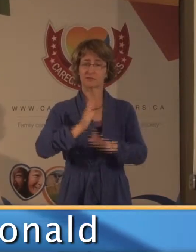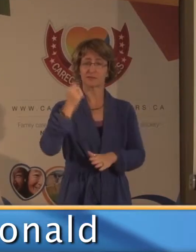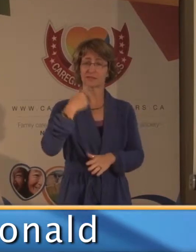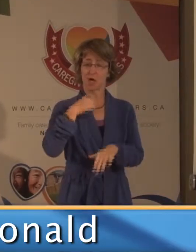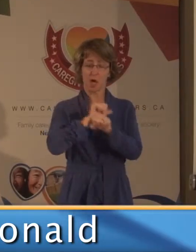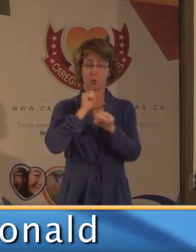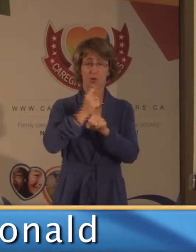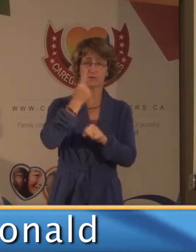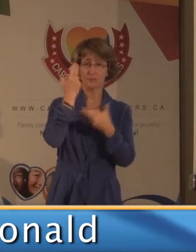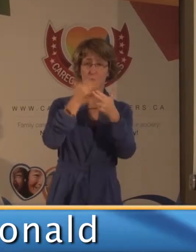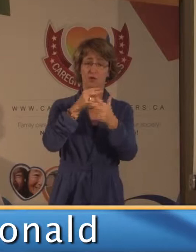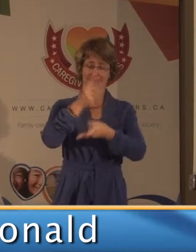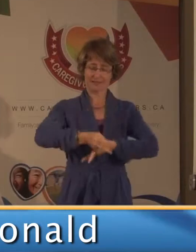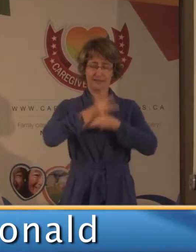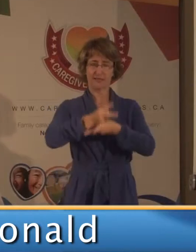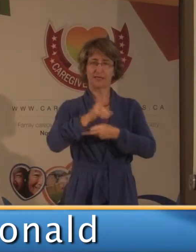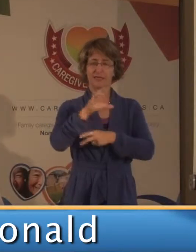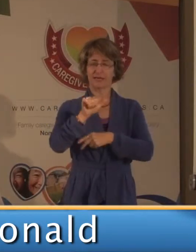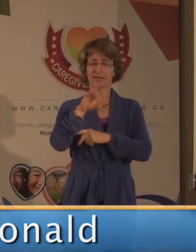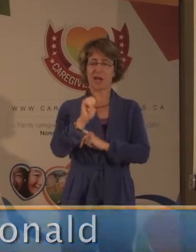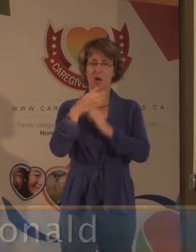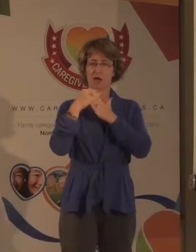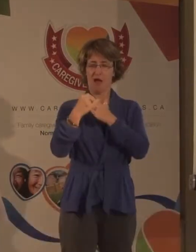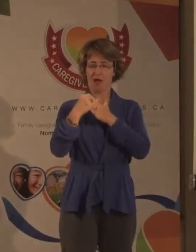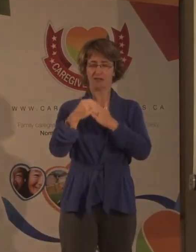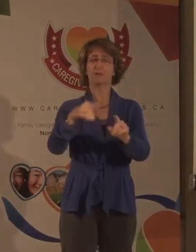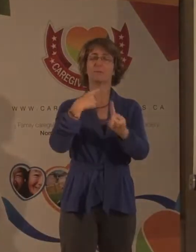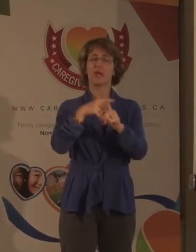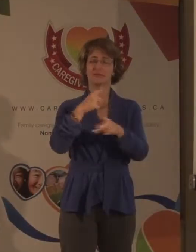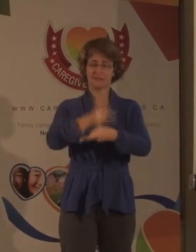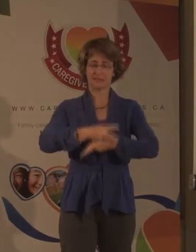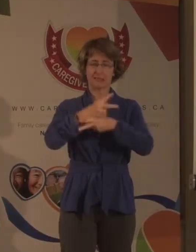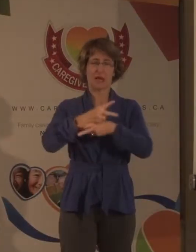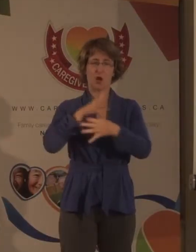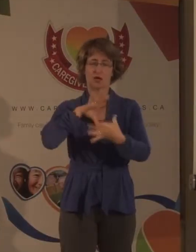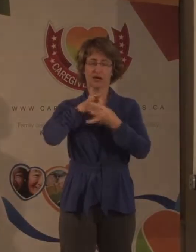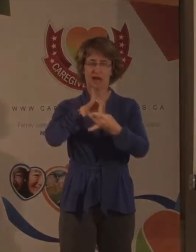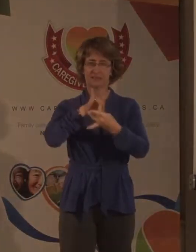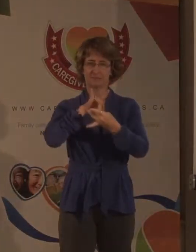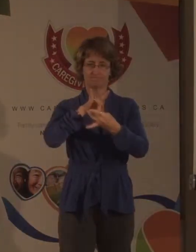the Care Guide and for Care Connect. And here's how we started.